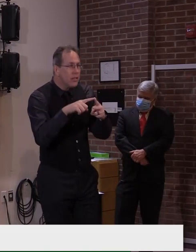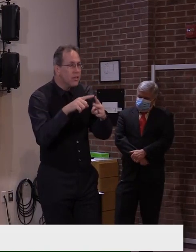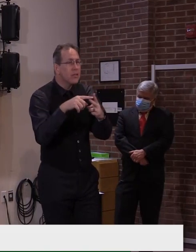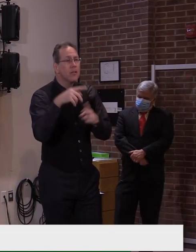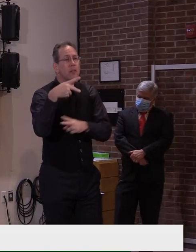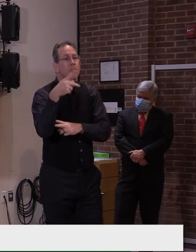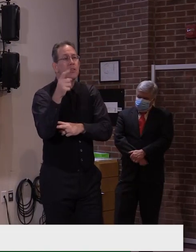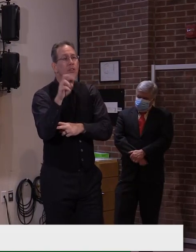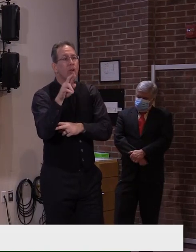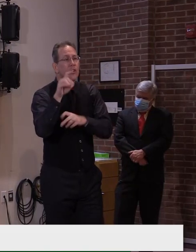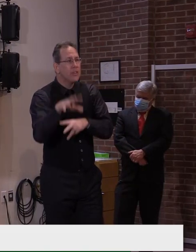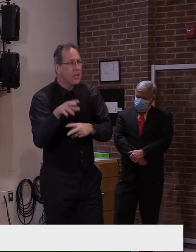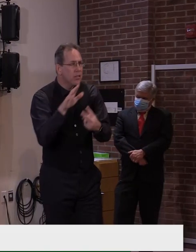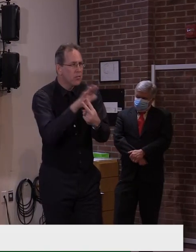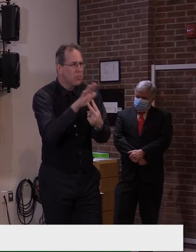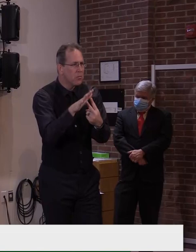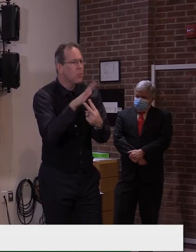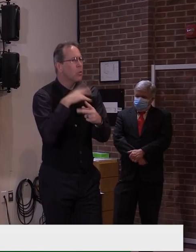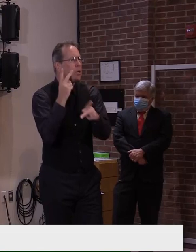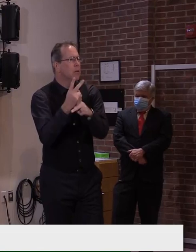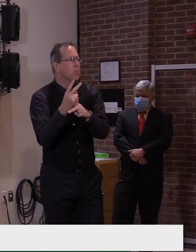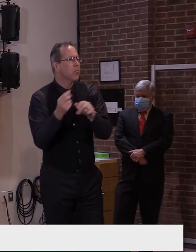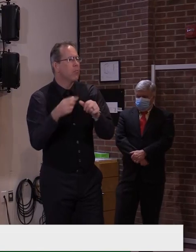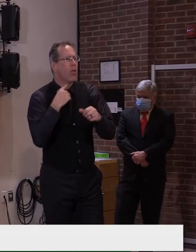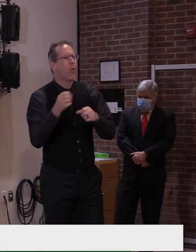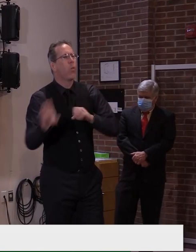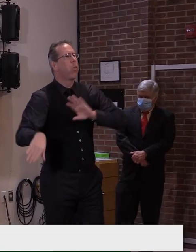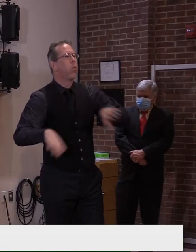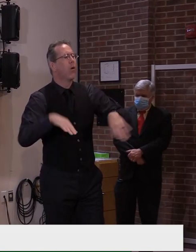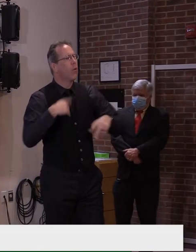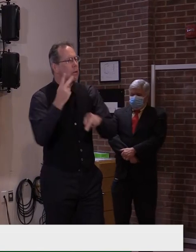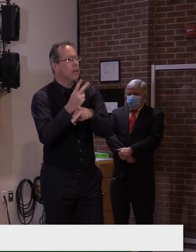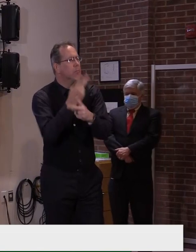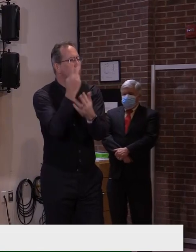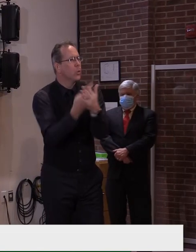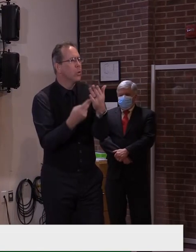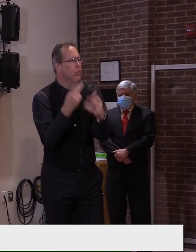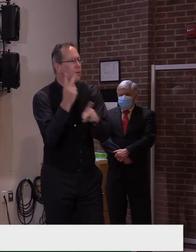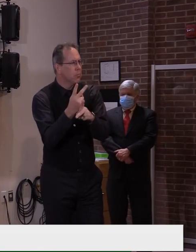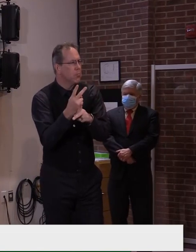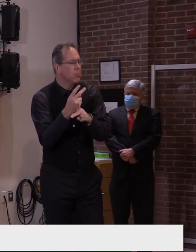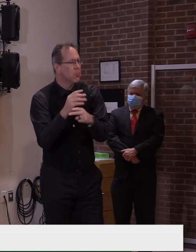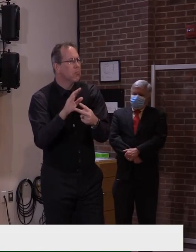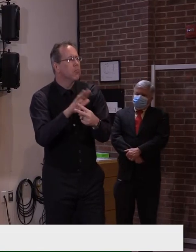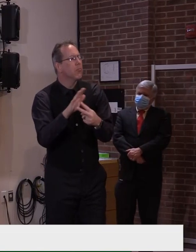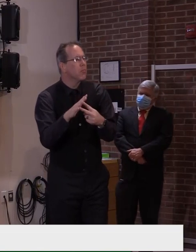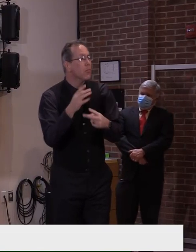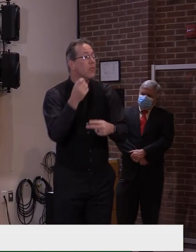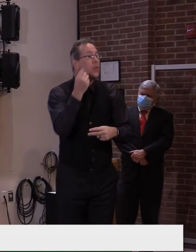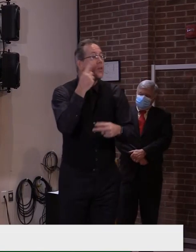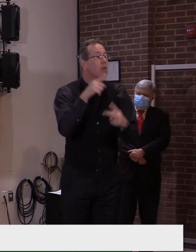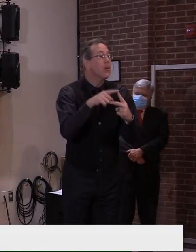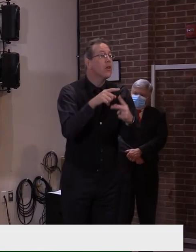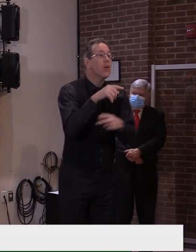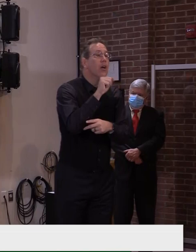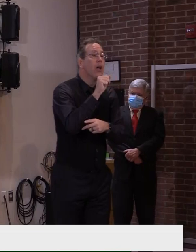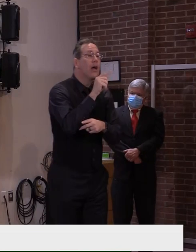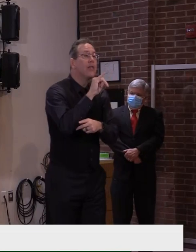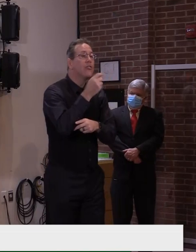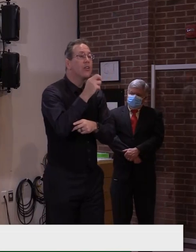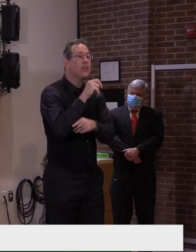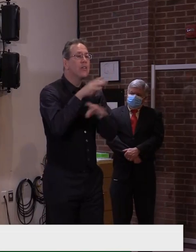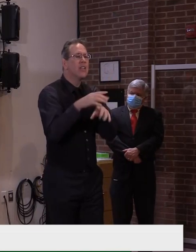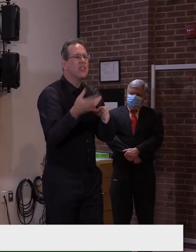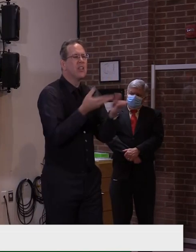one of the tools we have in our toolbox, and we want to continue to utilize that. But antigen tests are going to be just